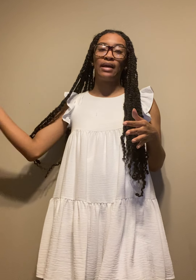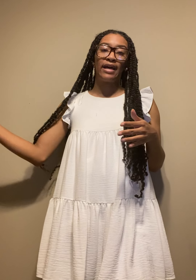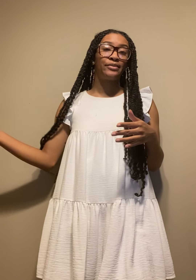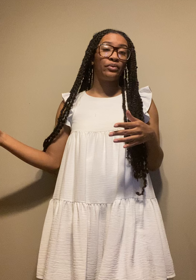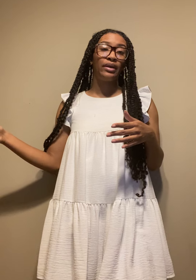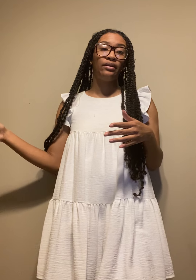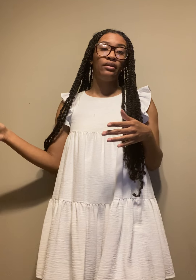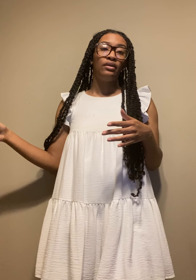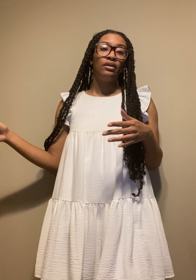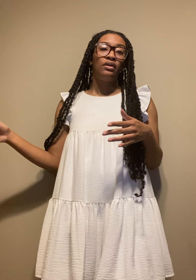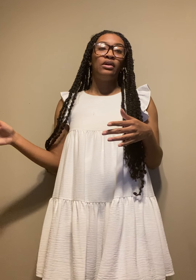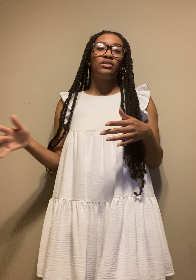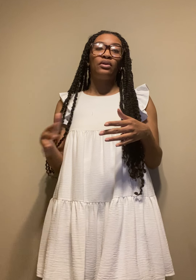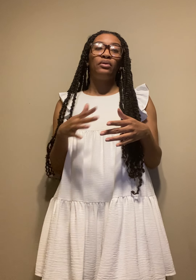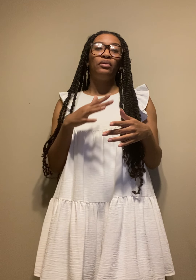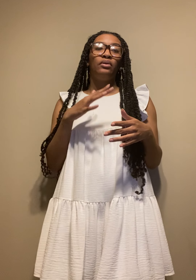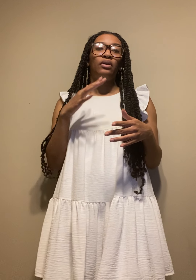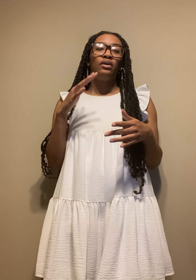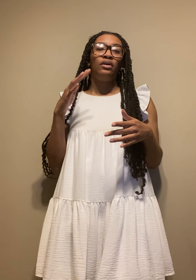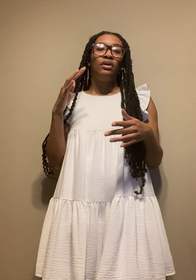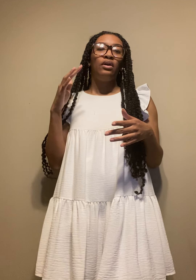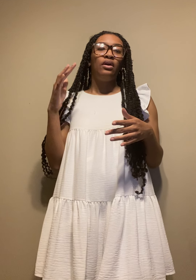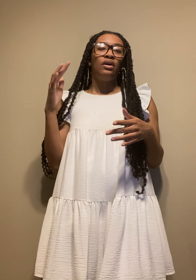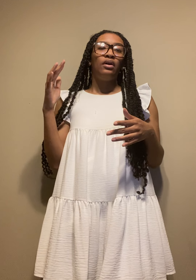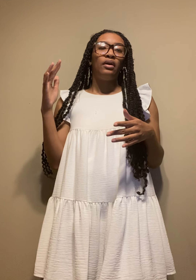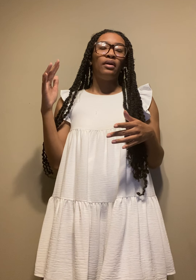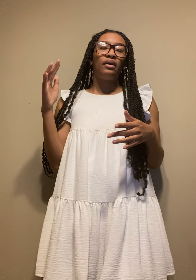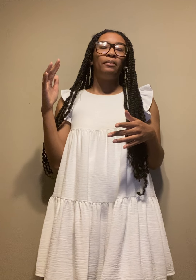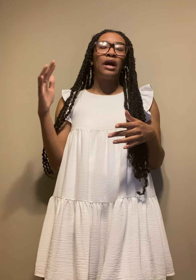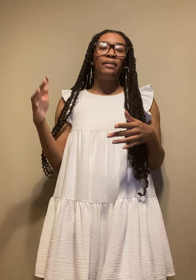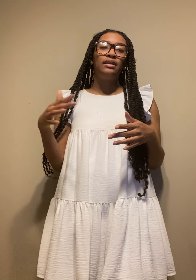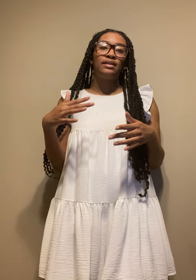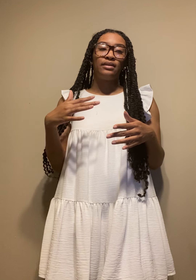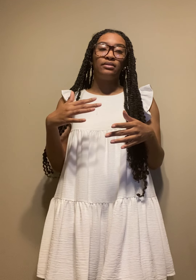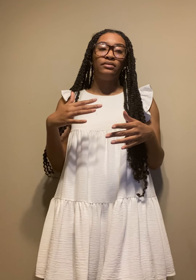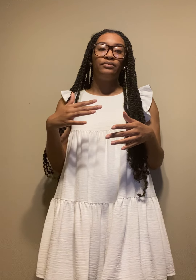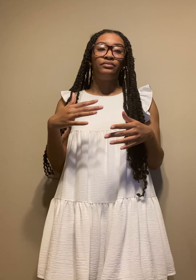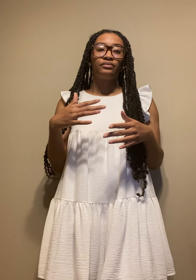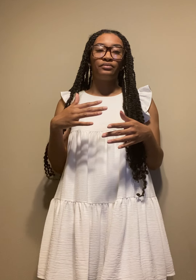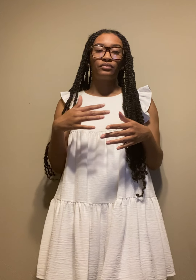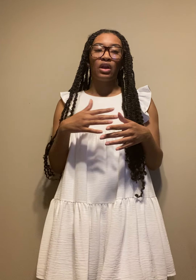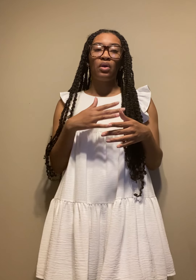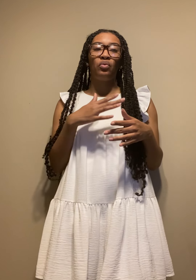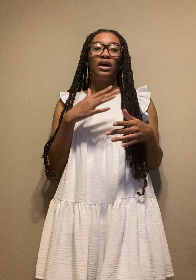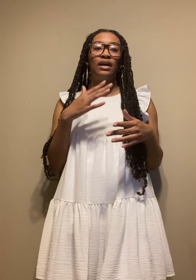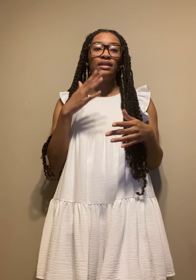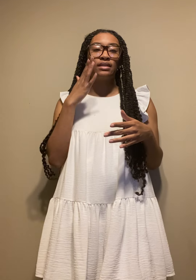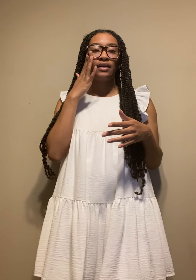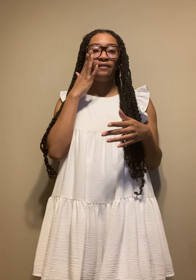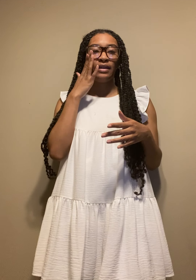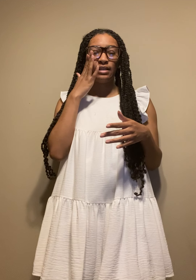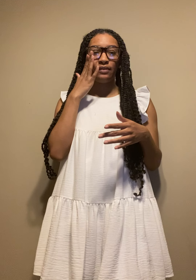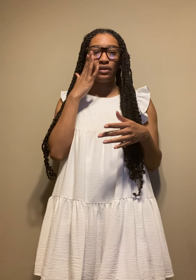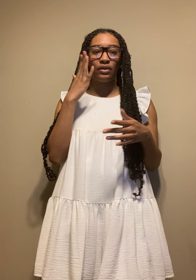last point. So, Bobby Seale was convicted of a